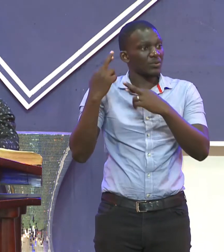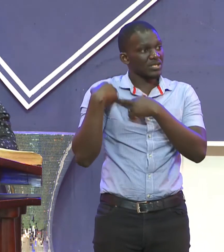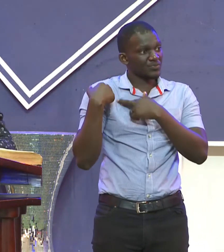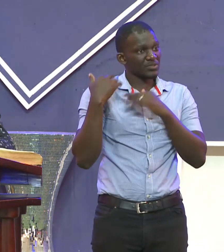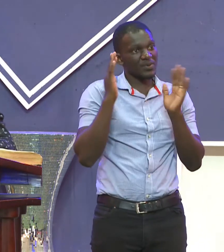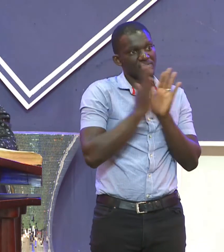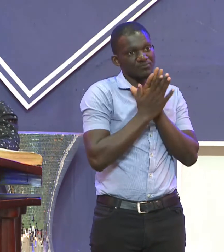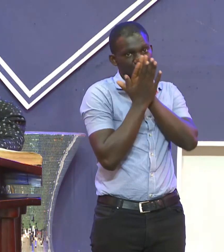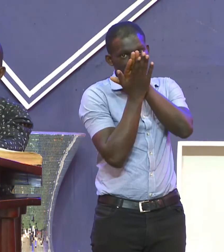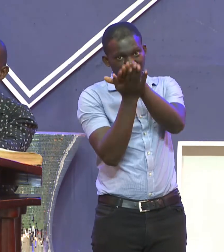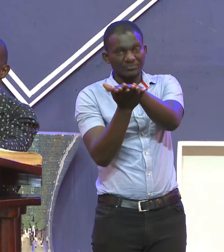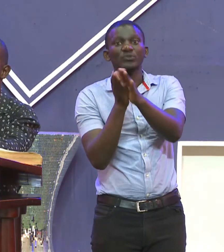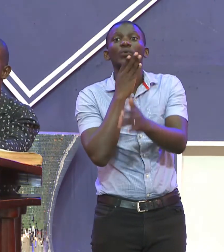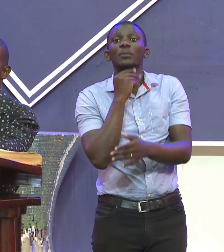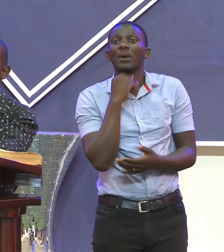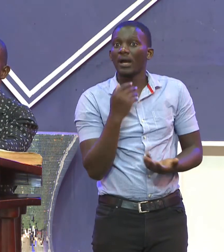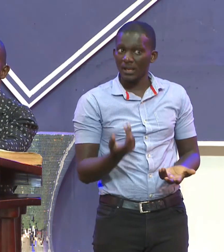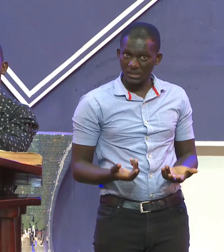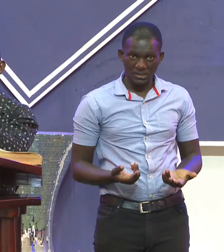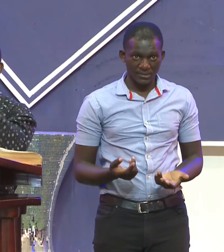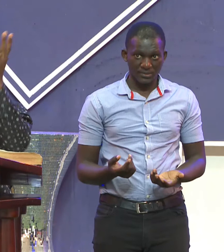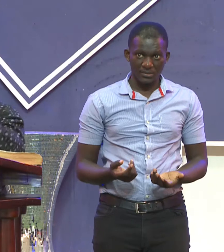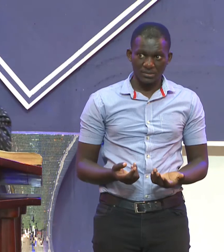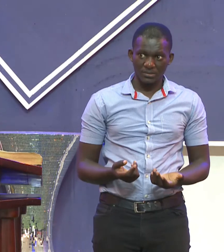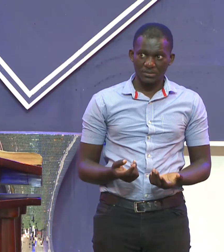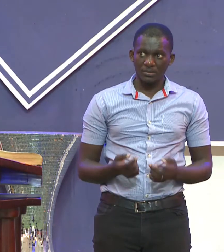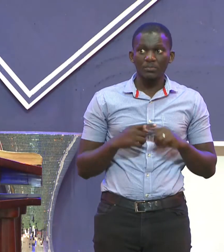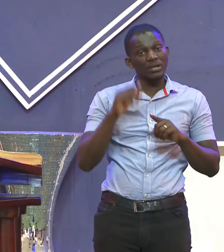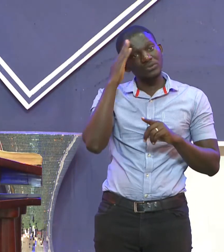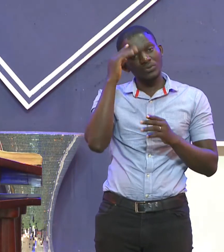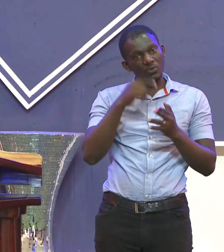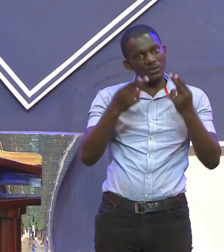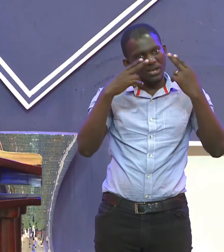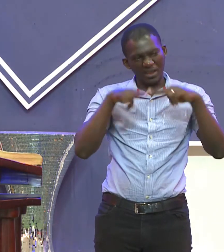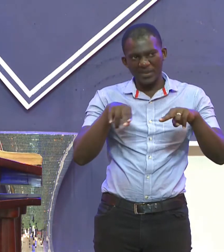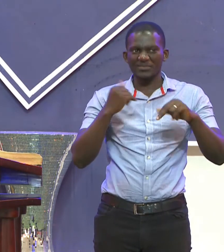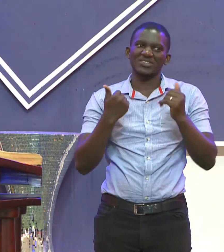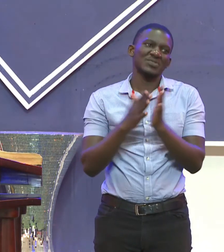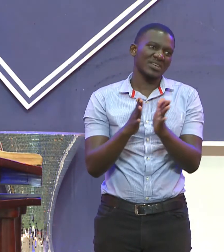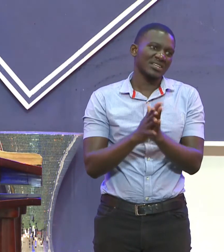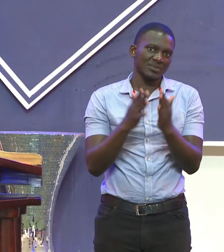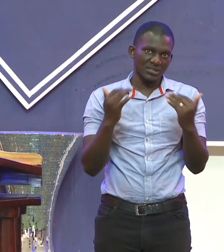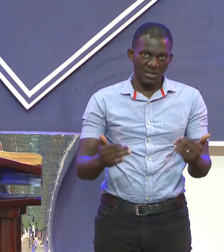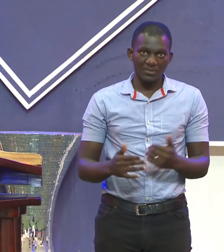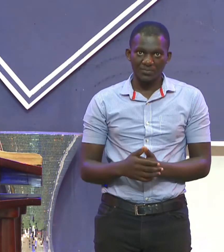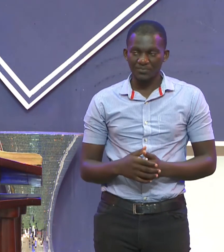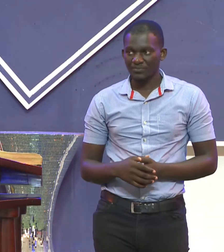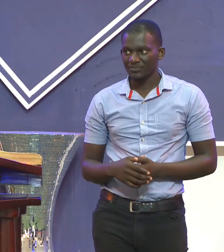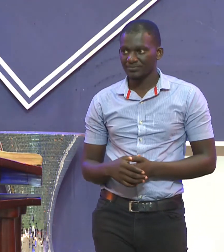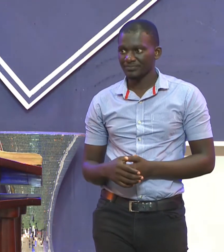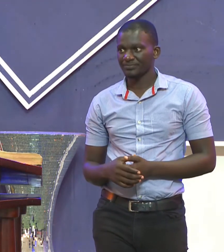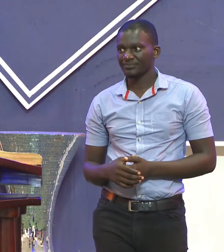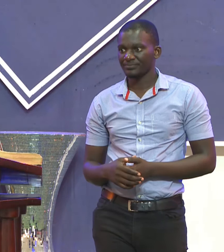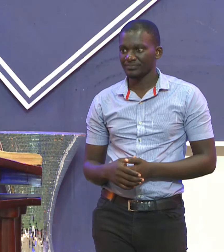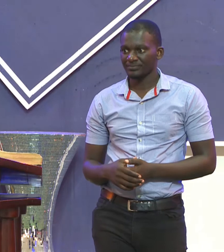come. And He gave the responsibility to man. But you all know very well what happened that I will not go